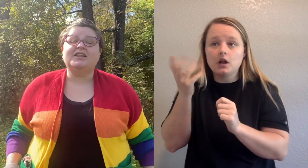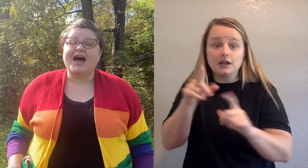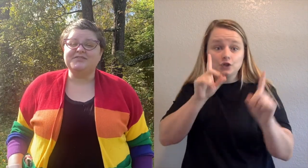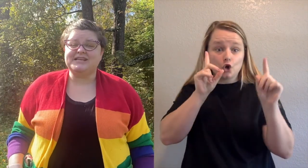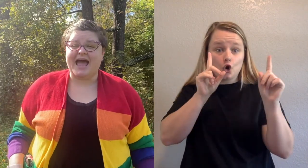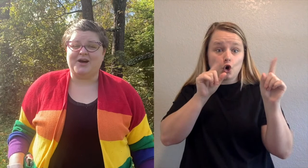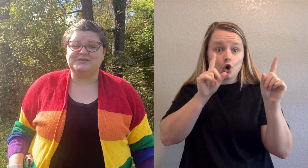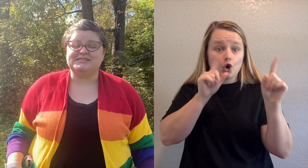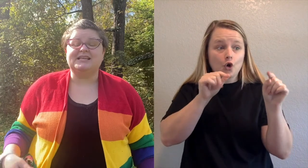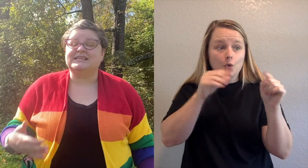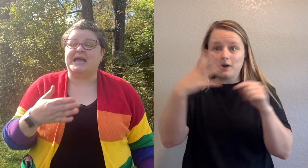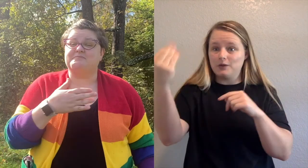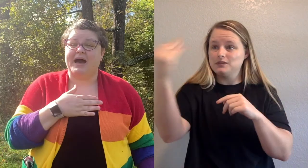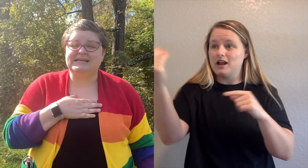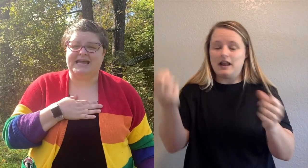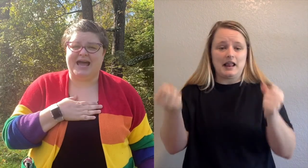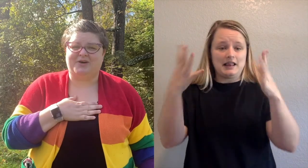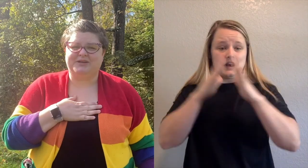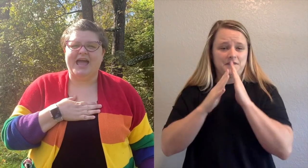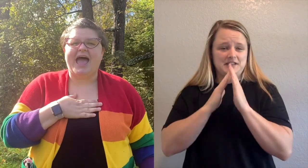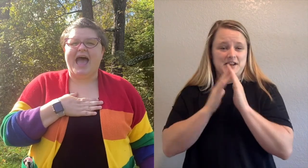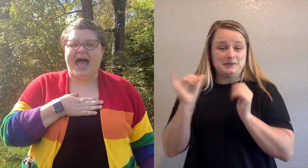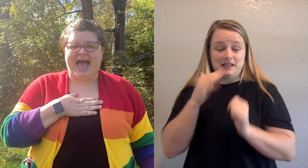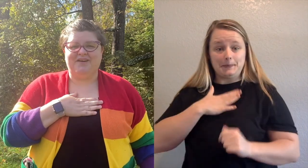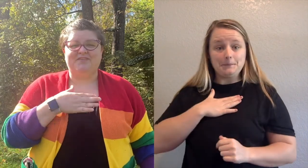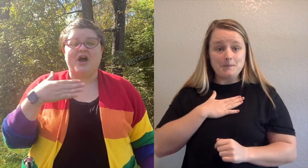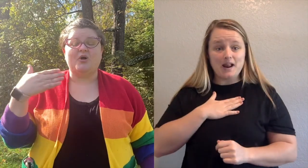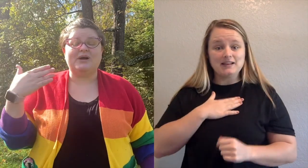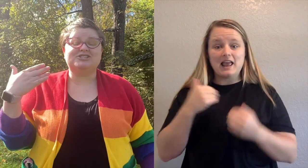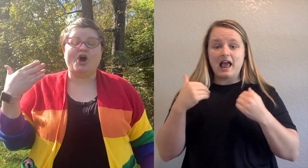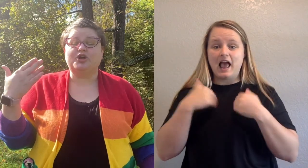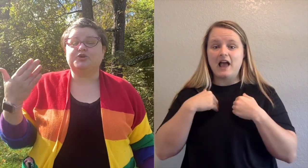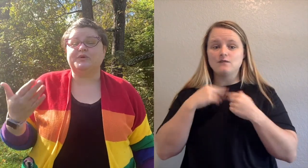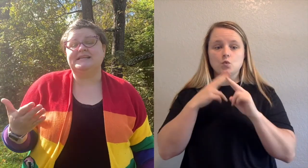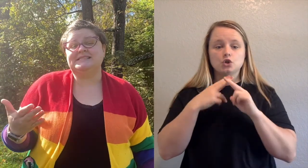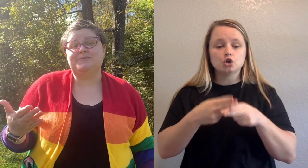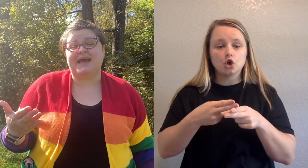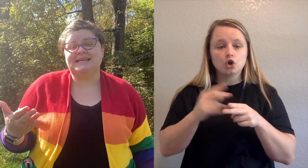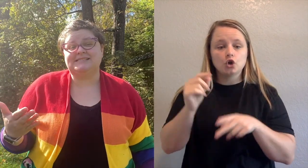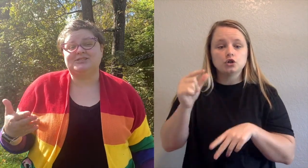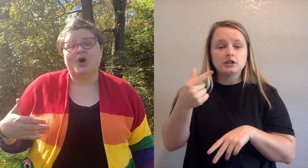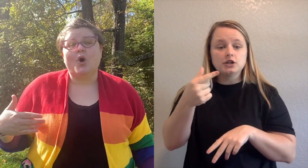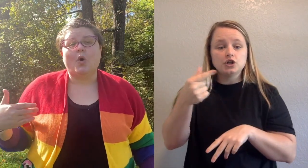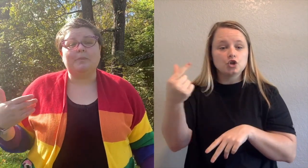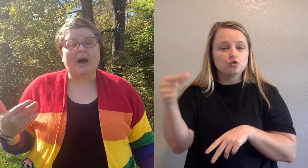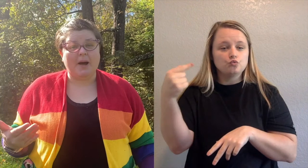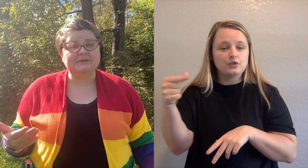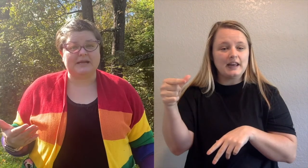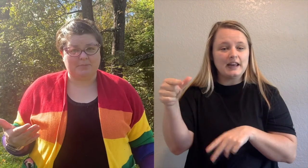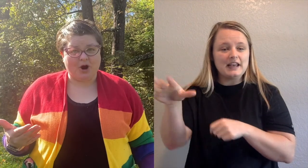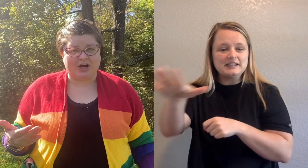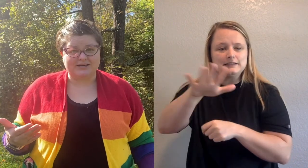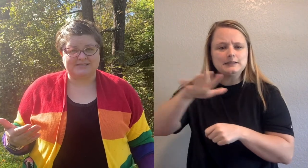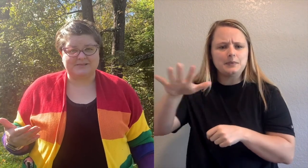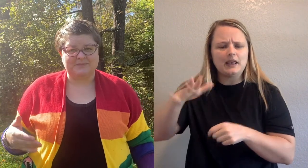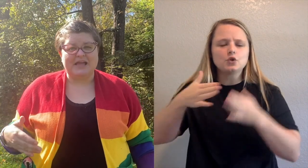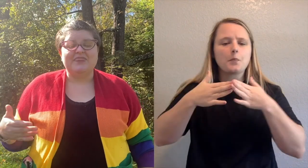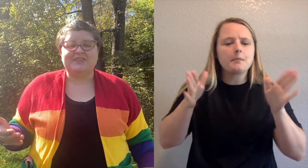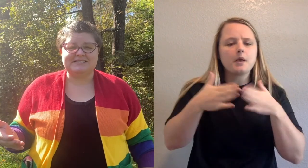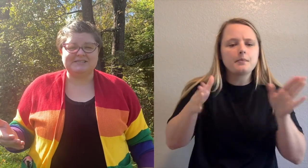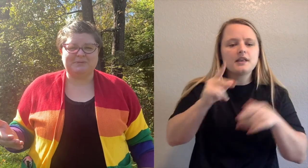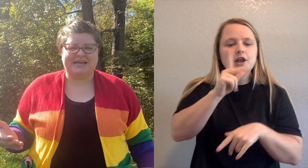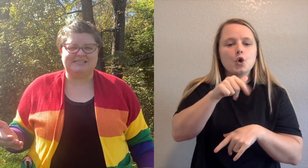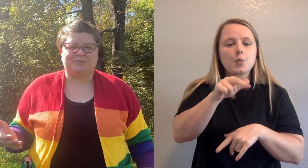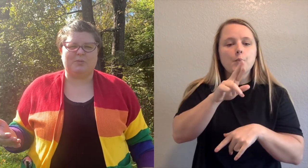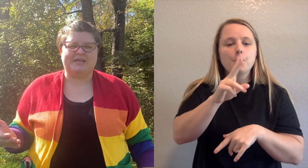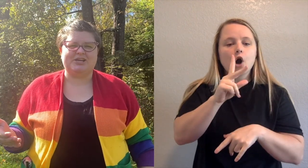A lot of towns, like my town, have what's called green space or public parks. This